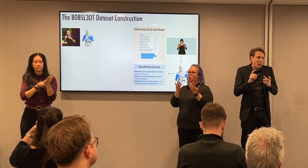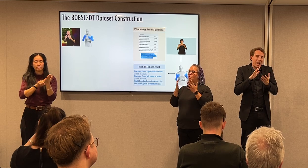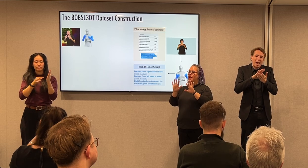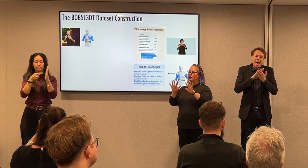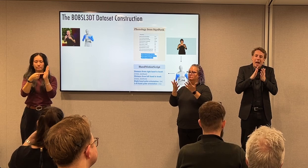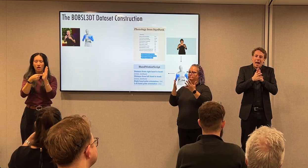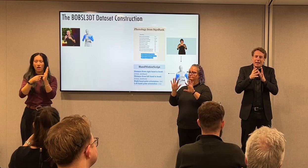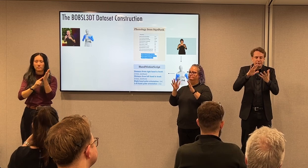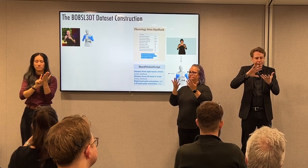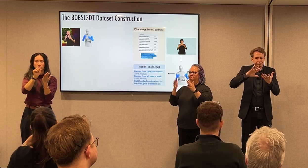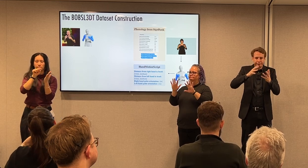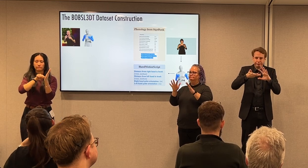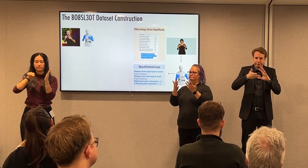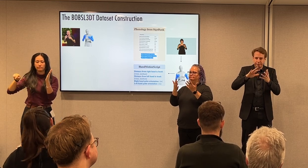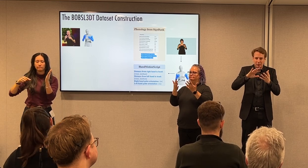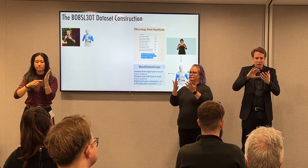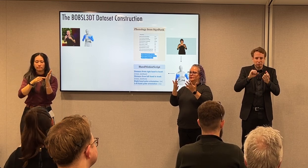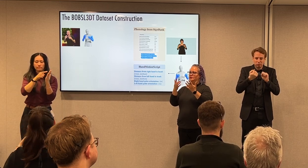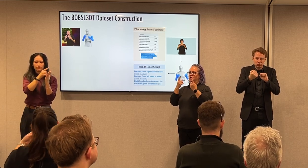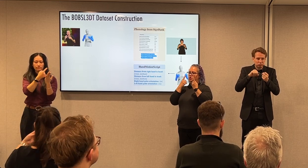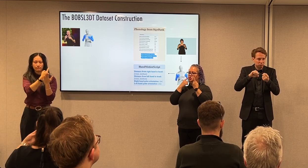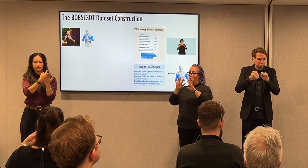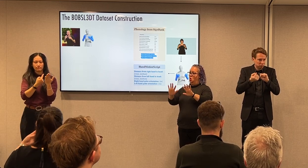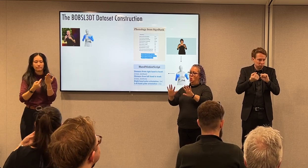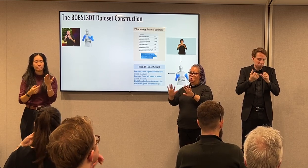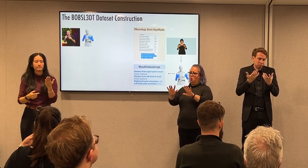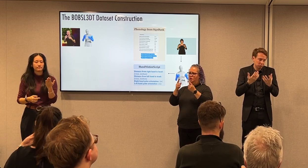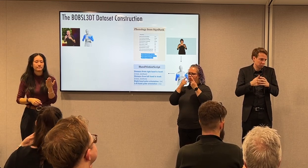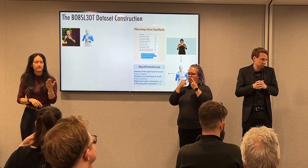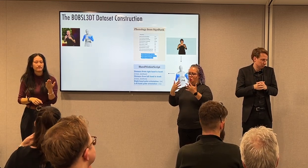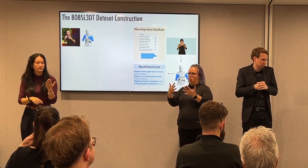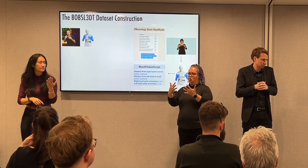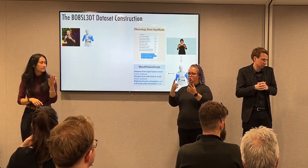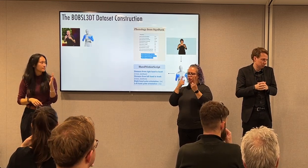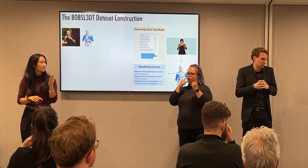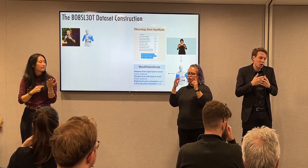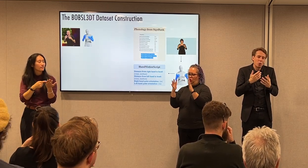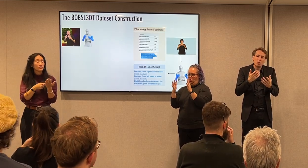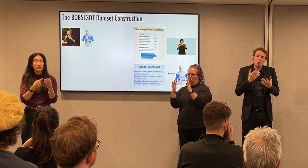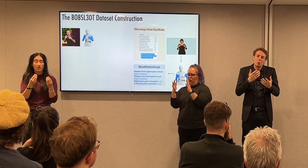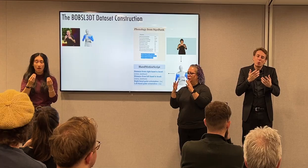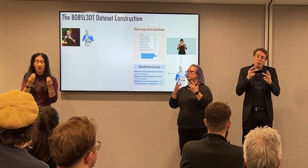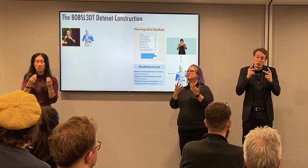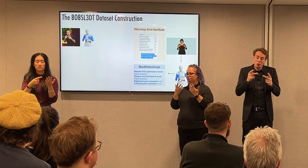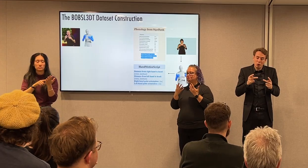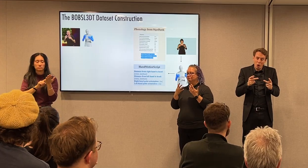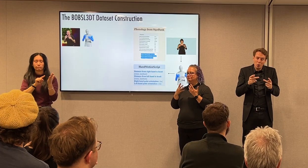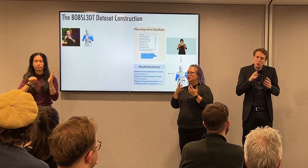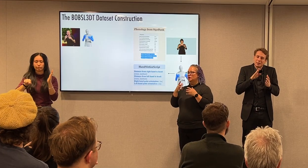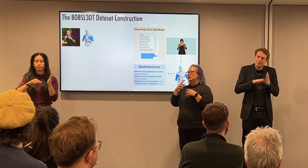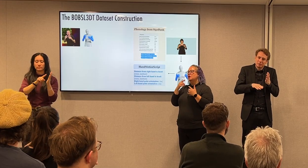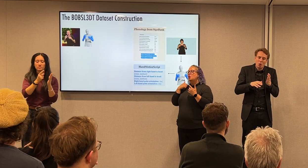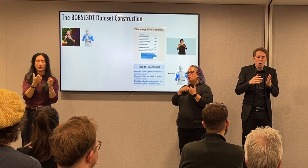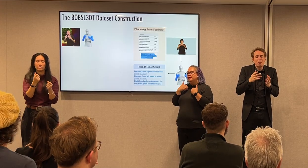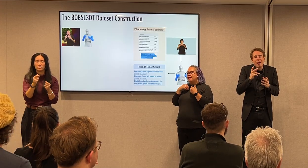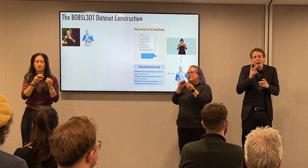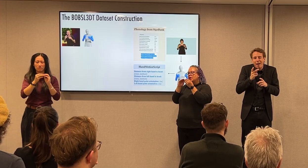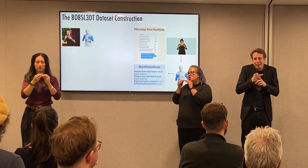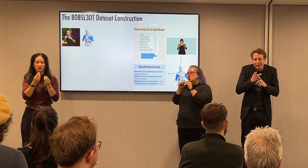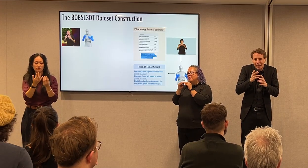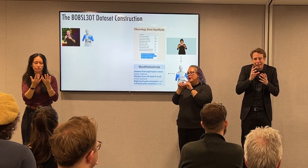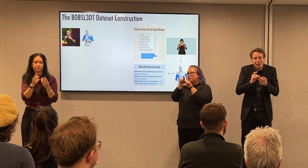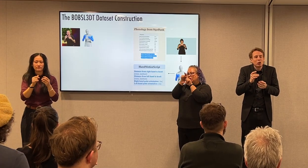hand. And we get this code by defining some numerical distance and